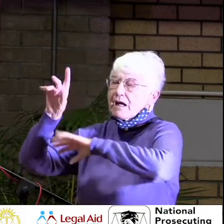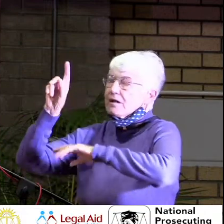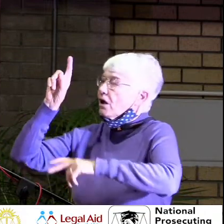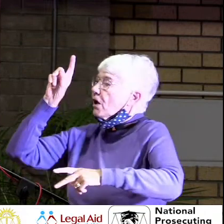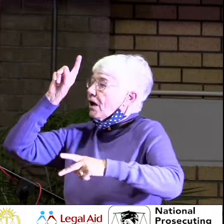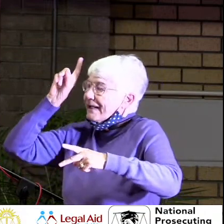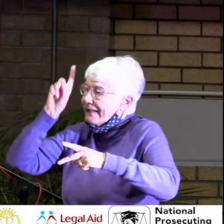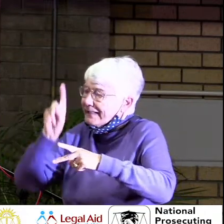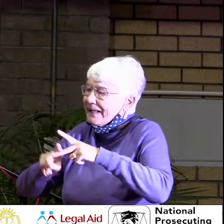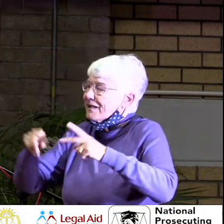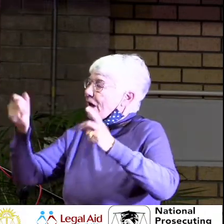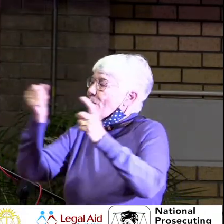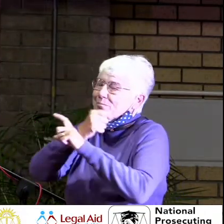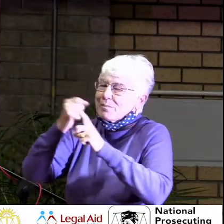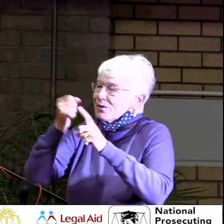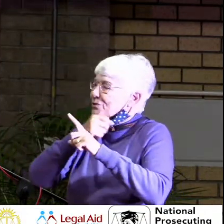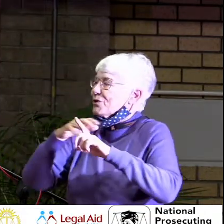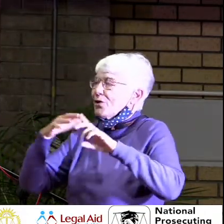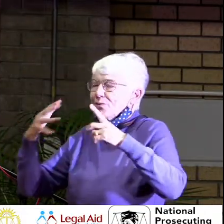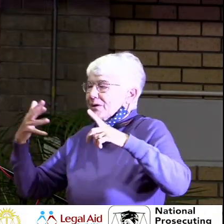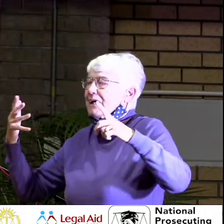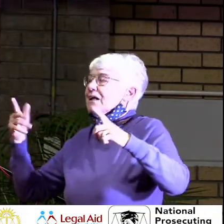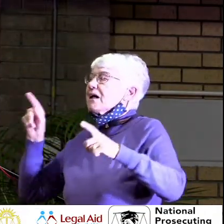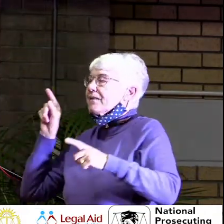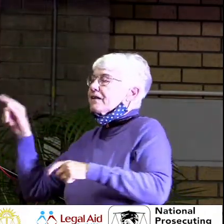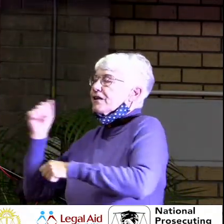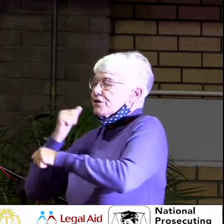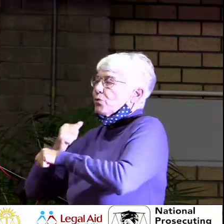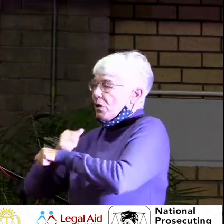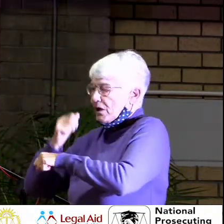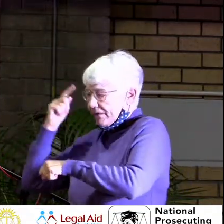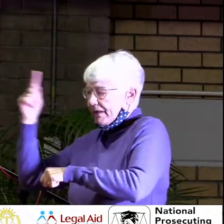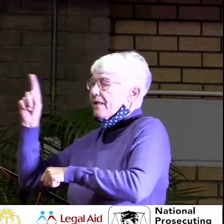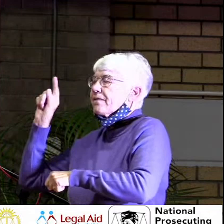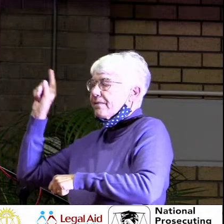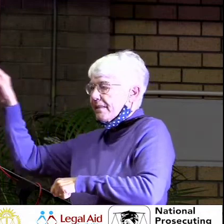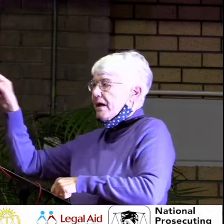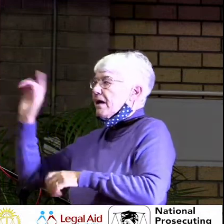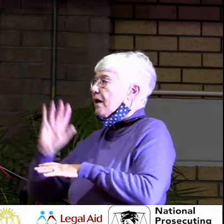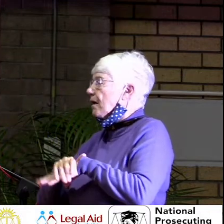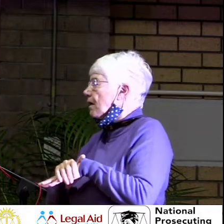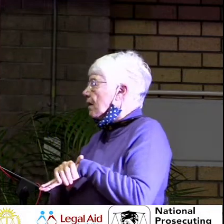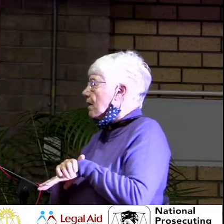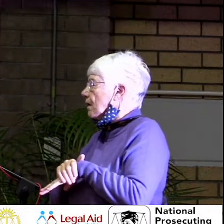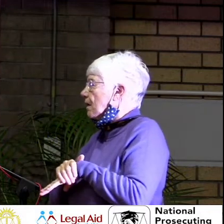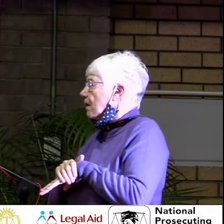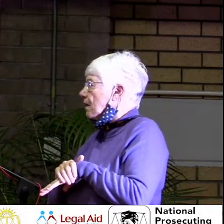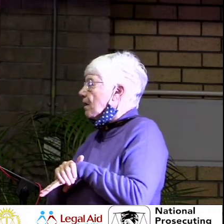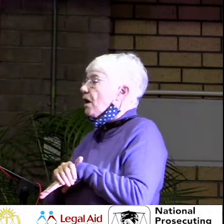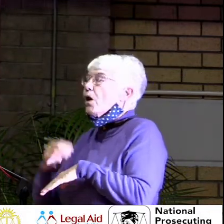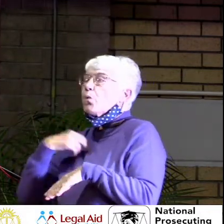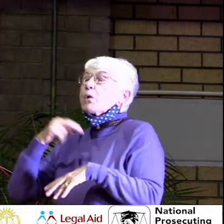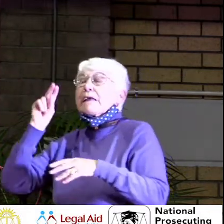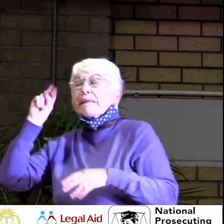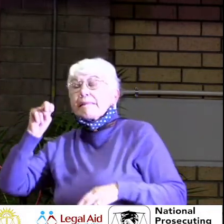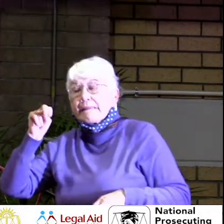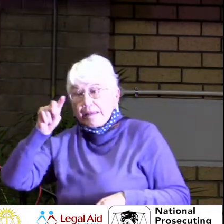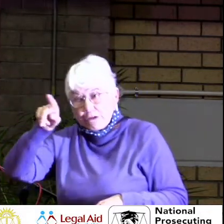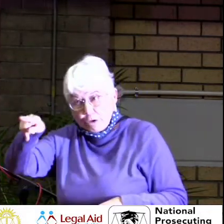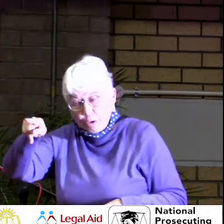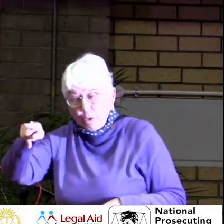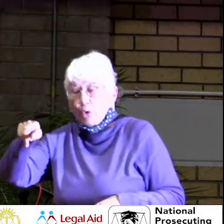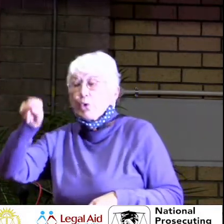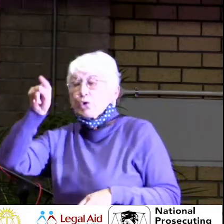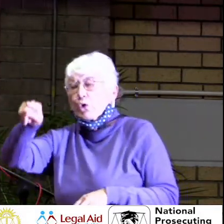of the community cannot be overemphasized. We need you very much. We need you. And without you, we are sure